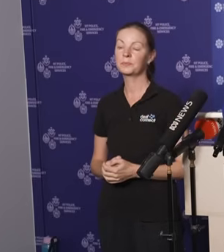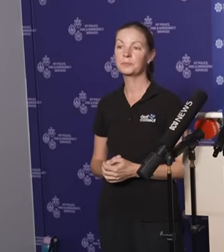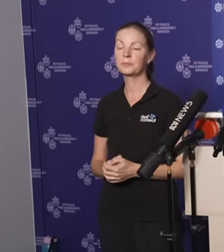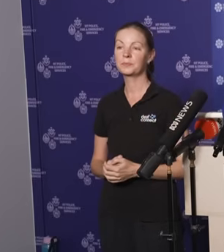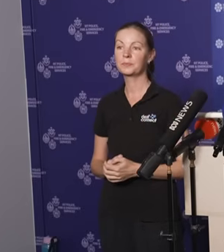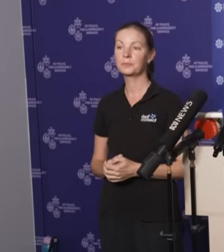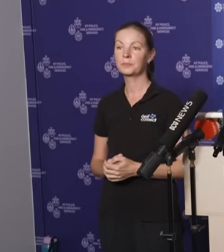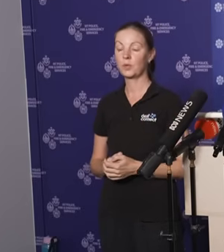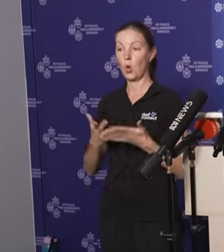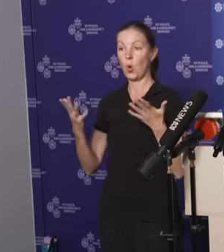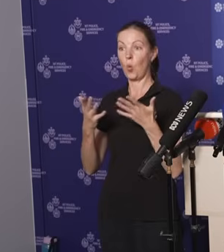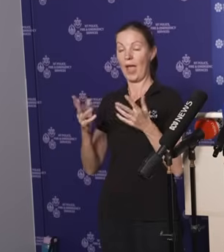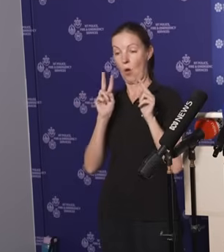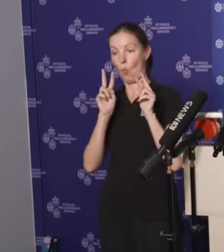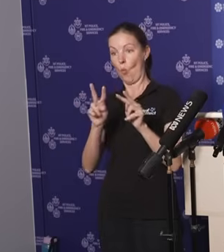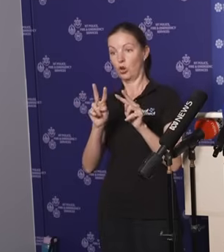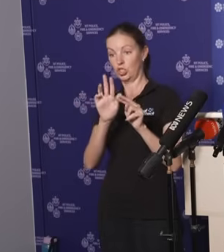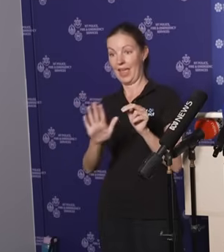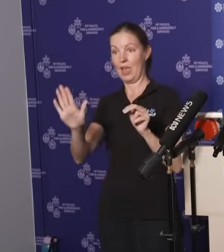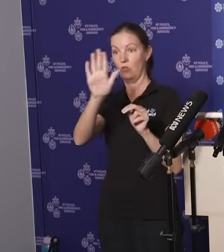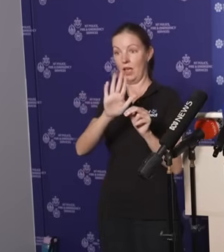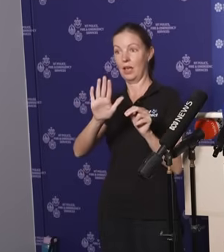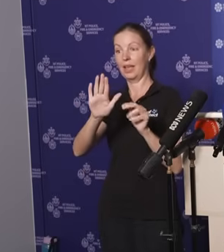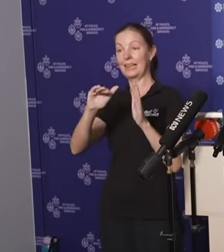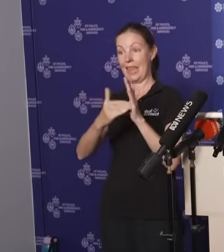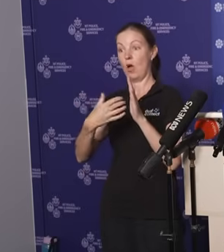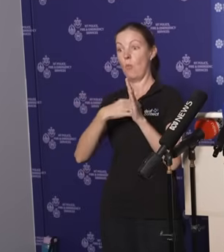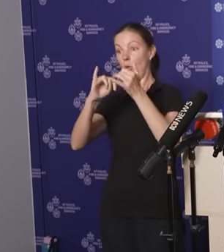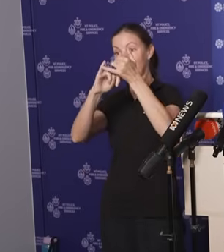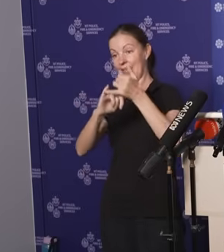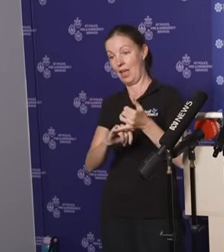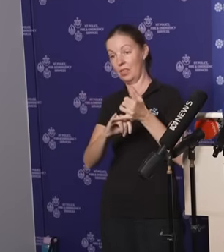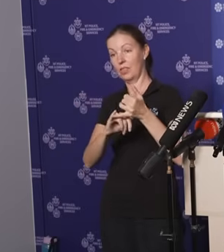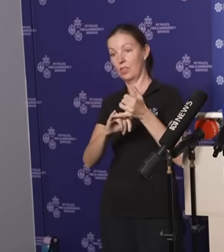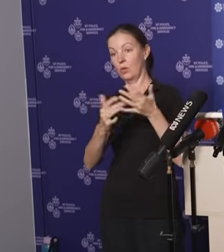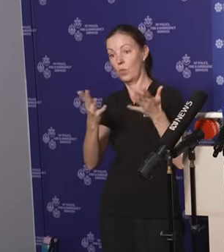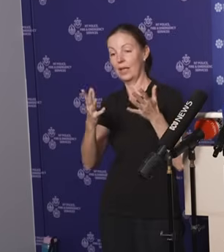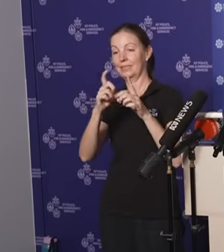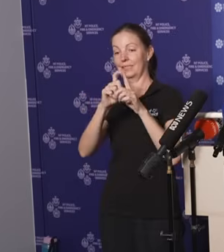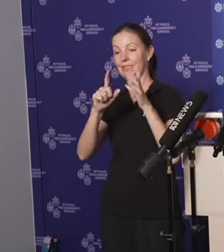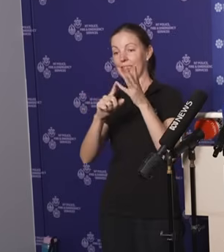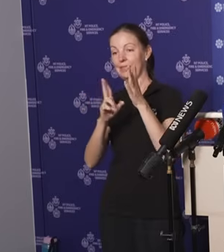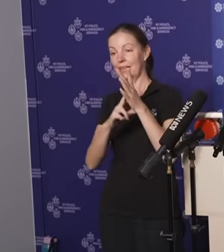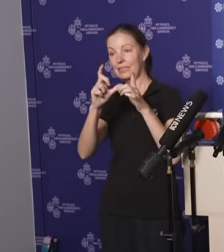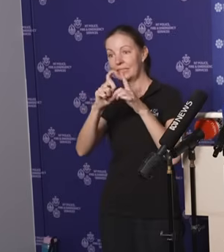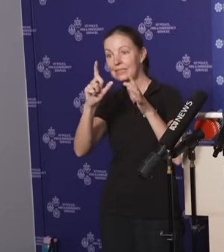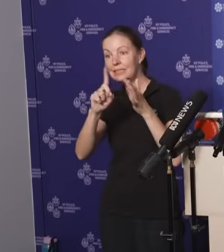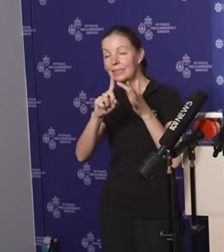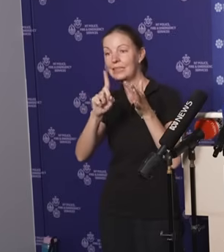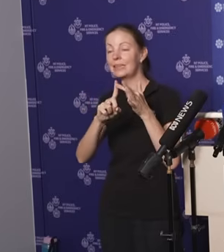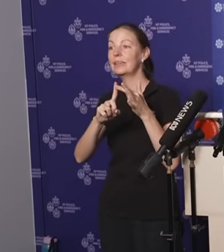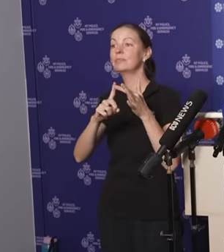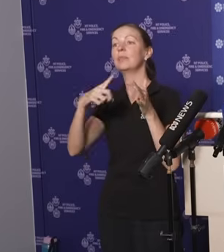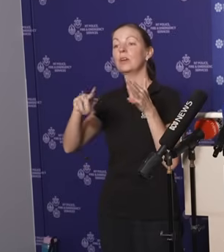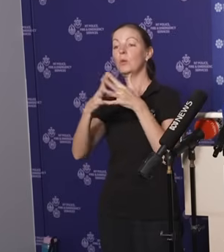The watch area has been extended south of Darwin to Dundee and Wadair, including the Daly